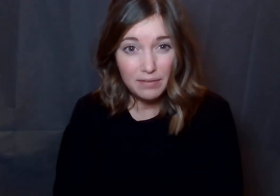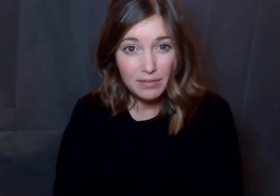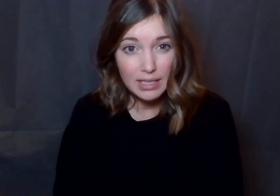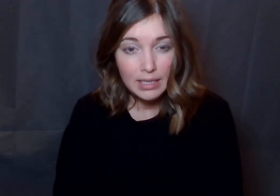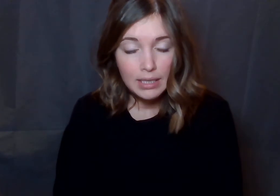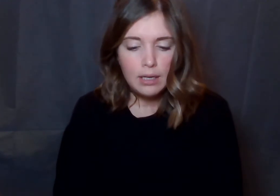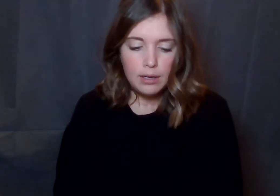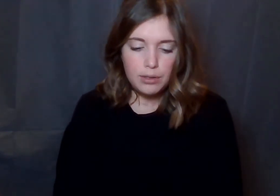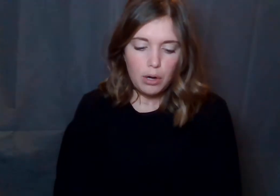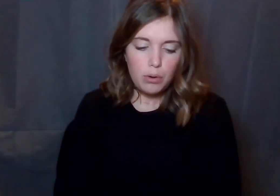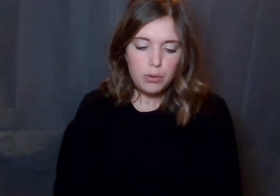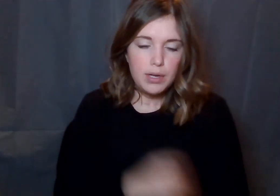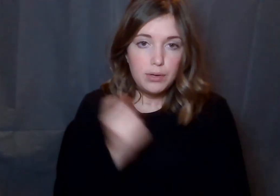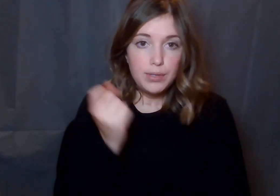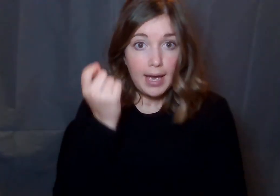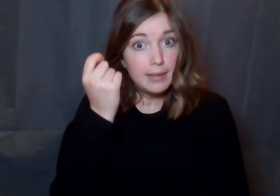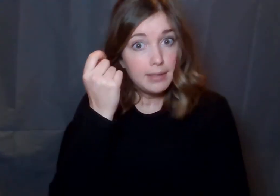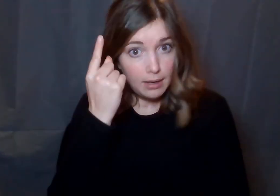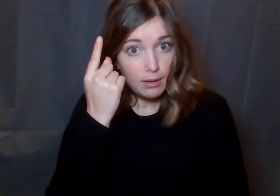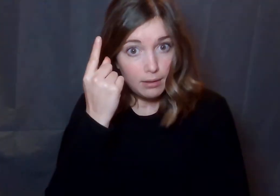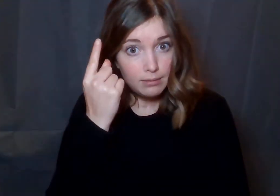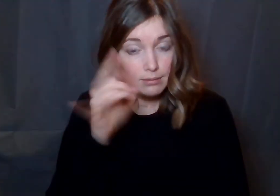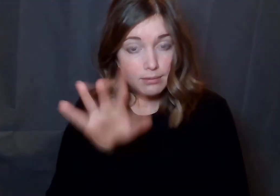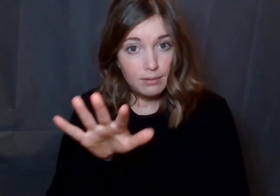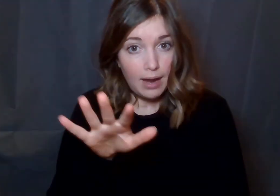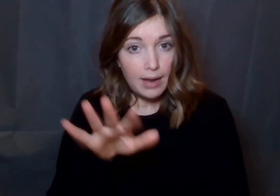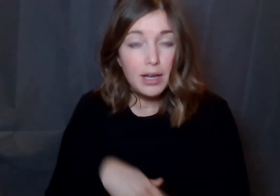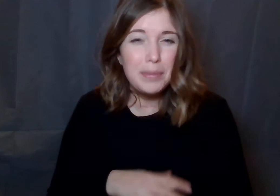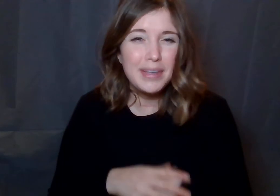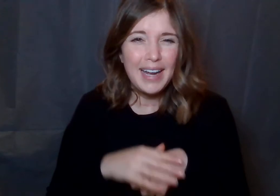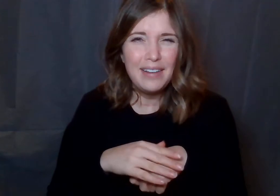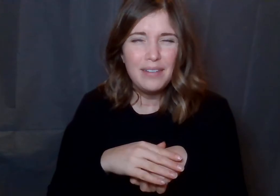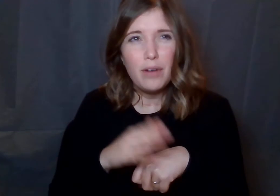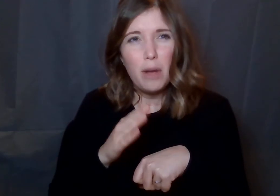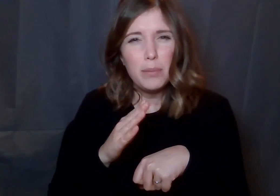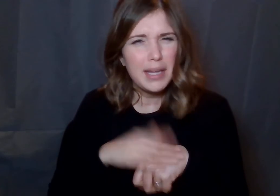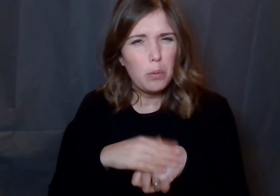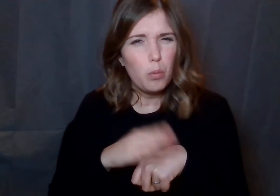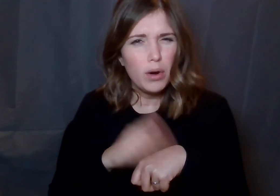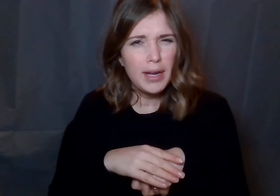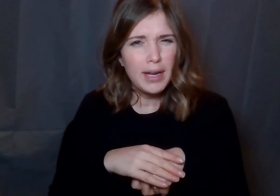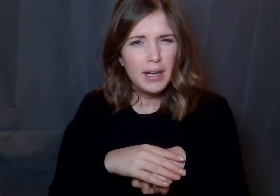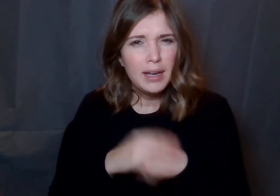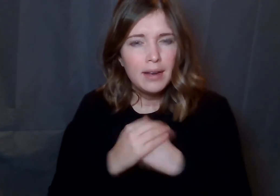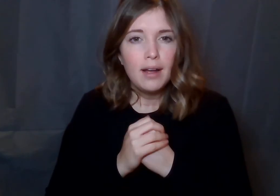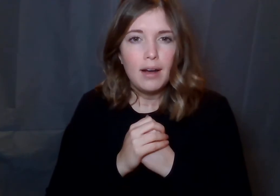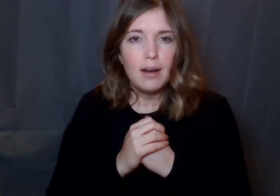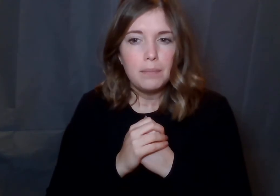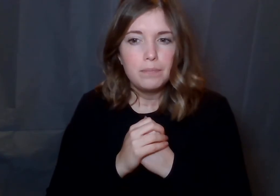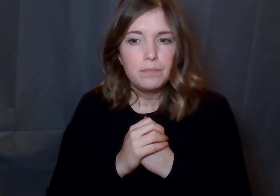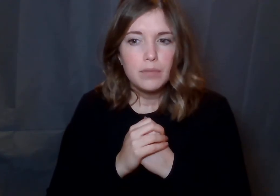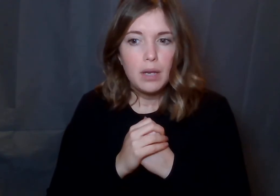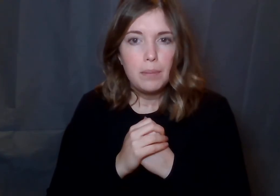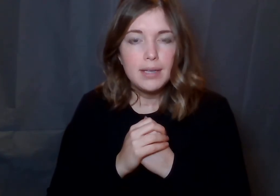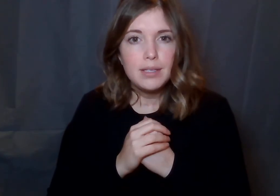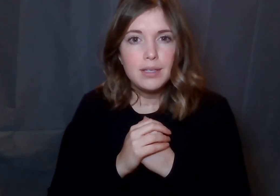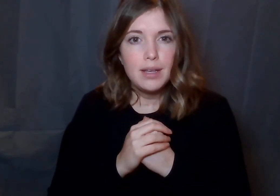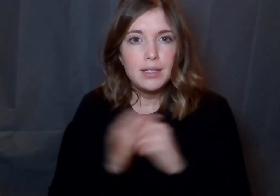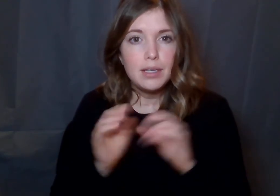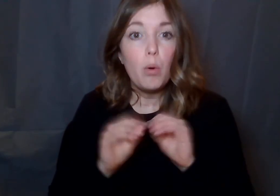shift. So you can use that as like a heads up. It's kind of almost like a warning, but it's to